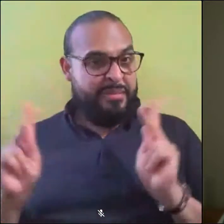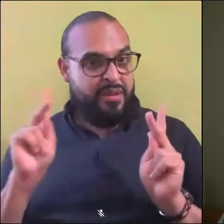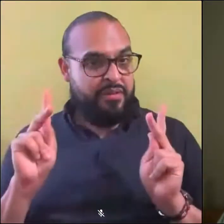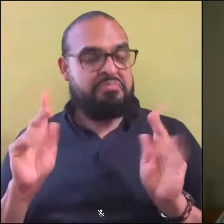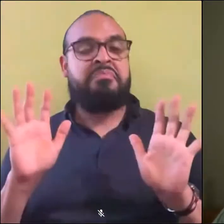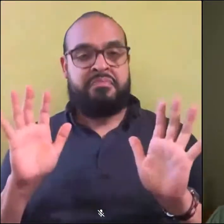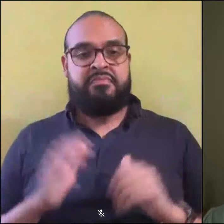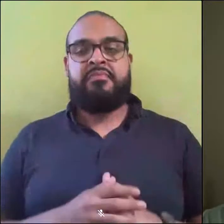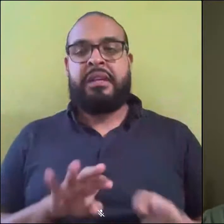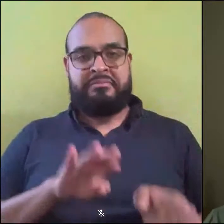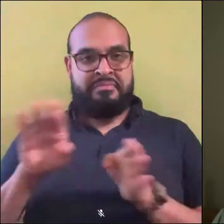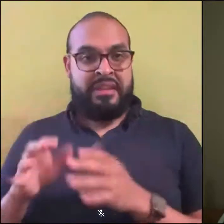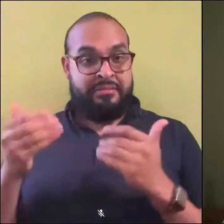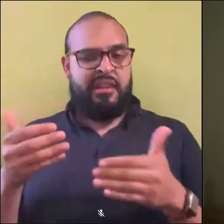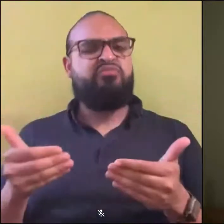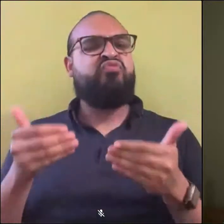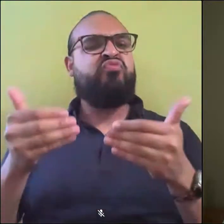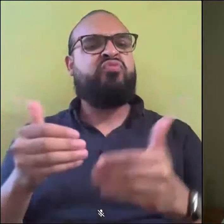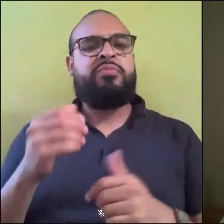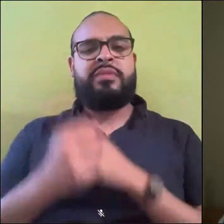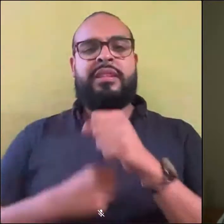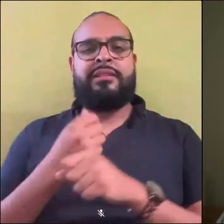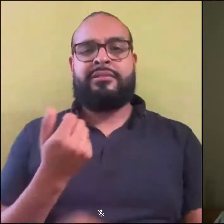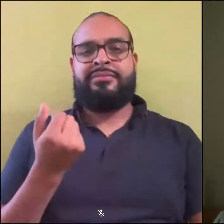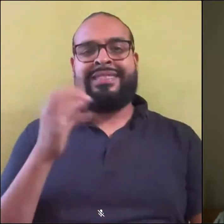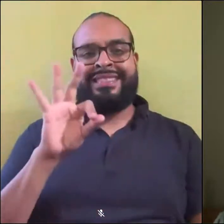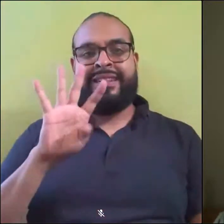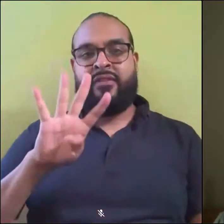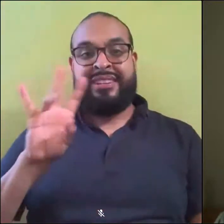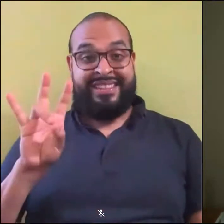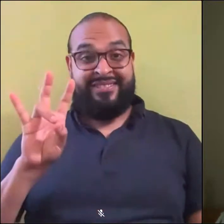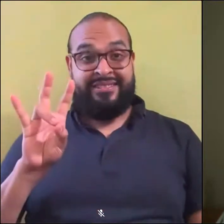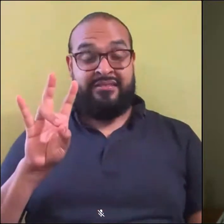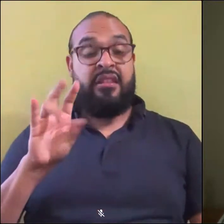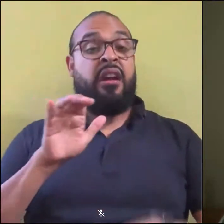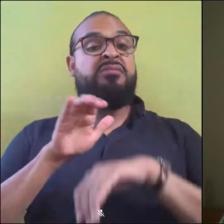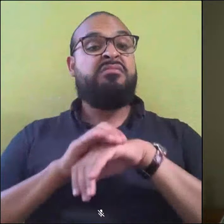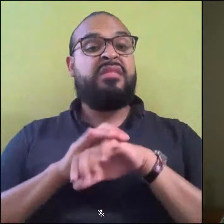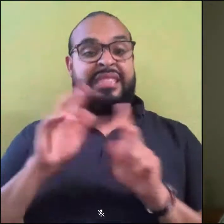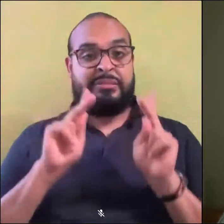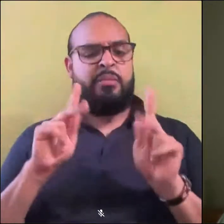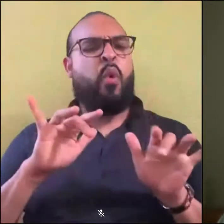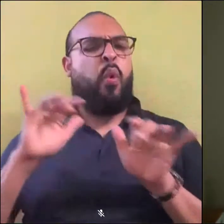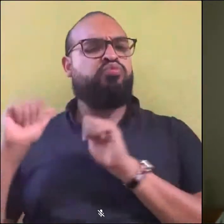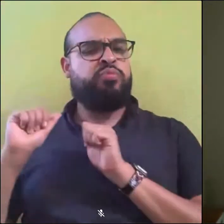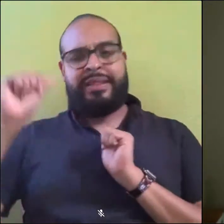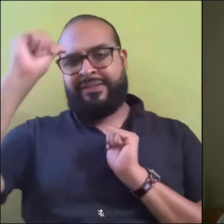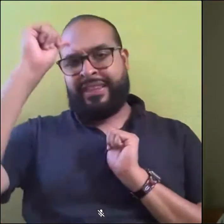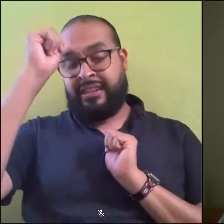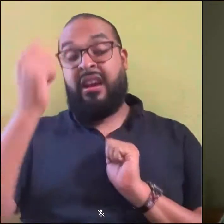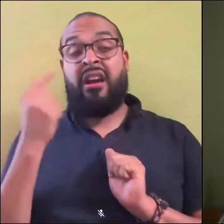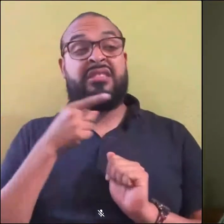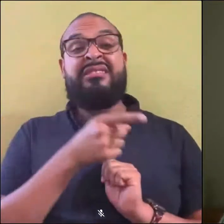1947, the British decide to leave India, and in their wake, they leave a situation that